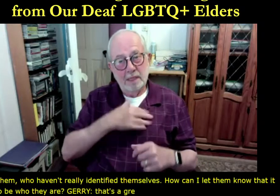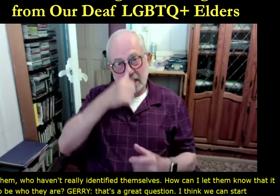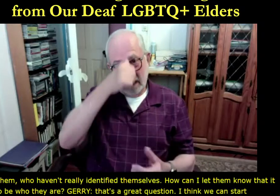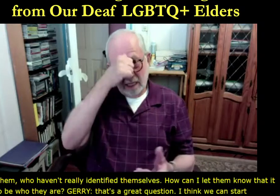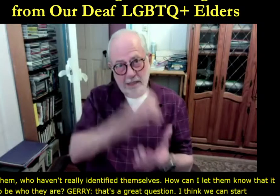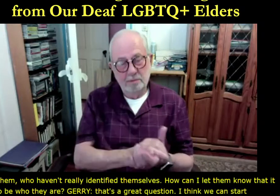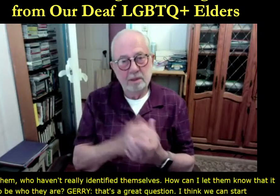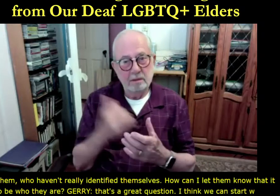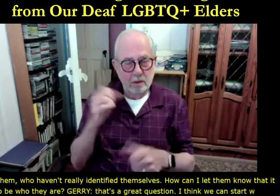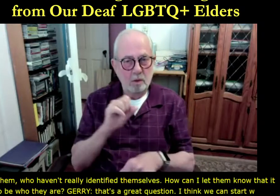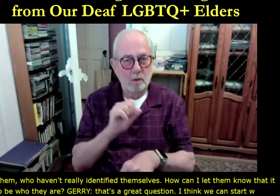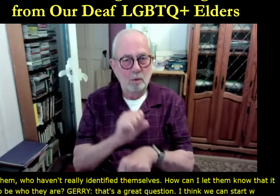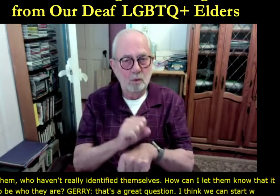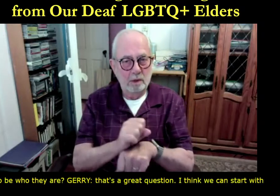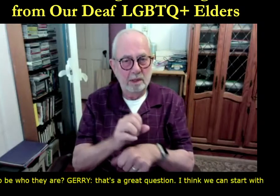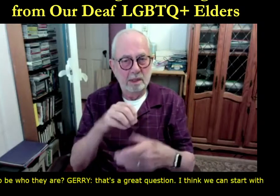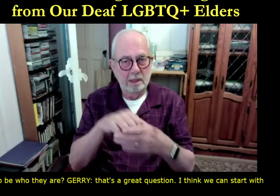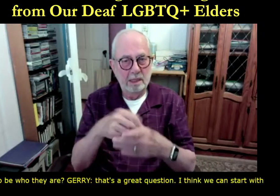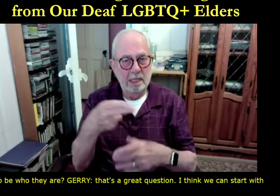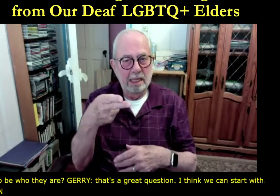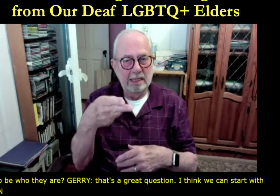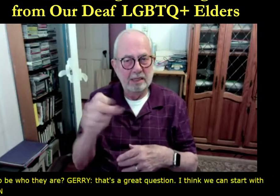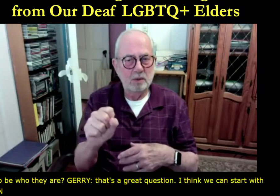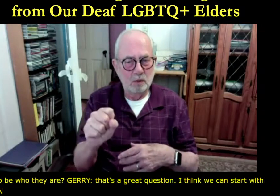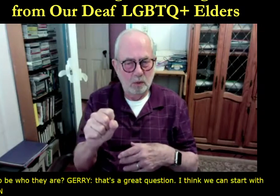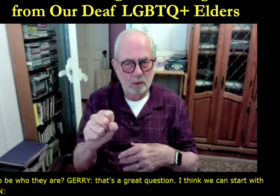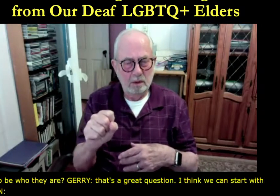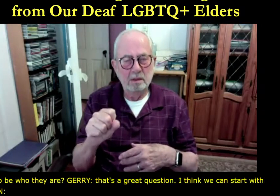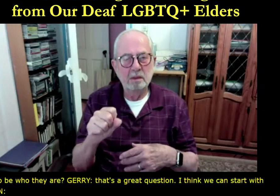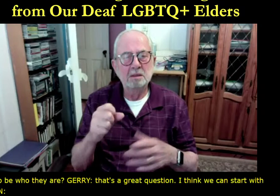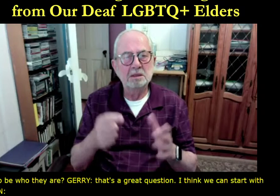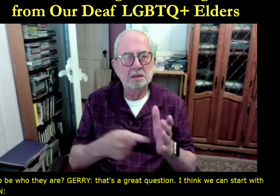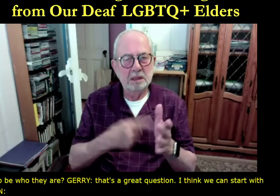so my husband he works in a high school